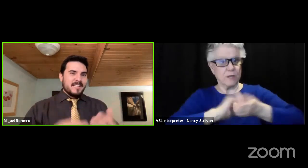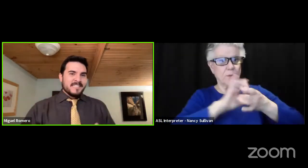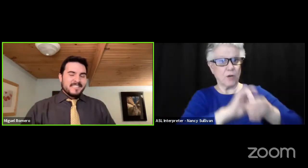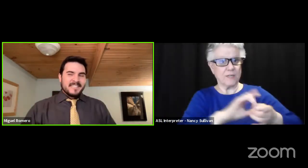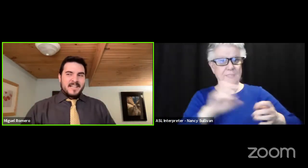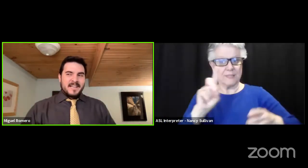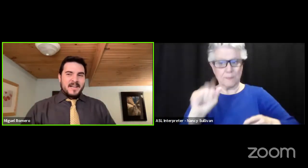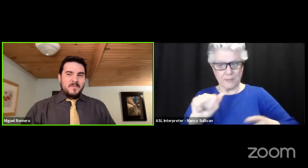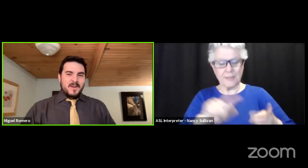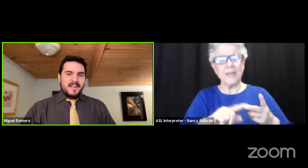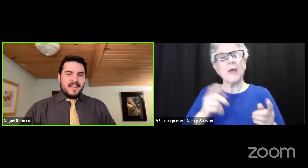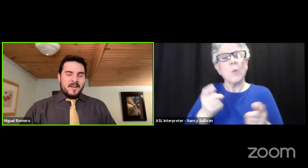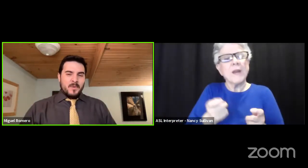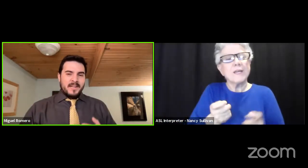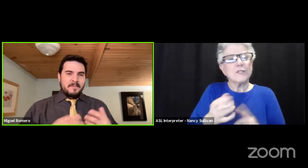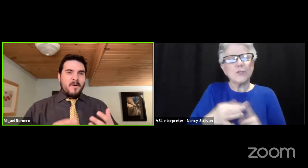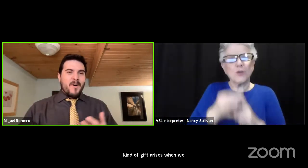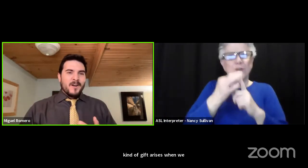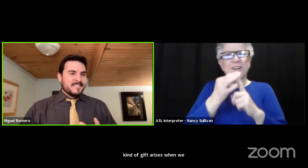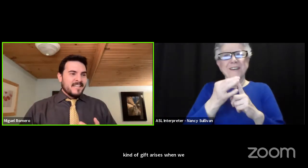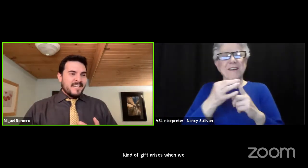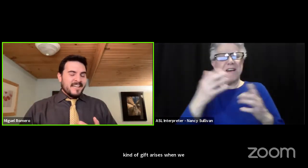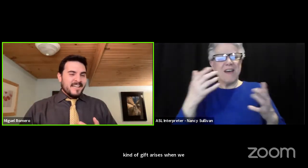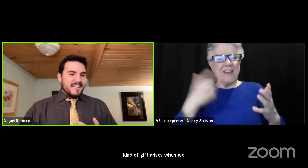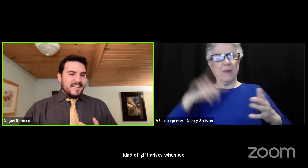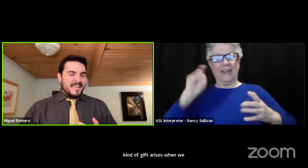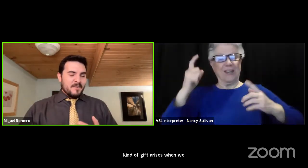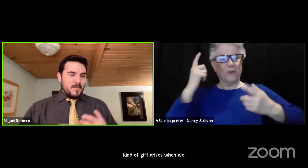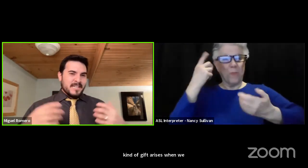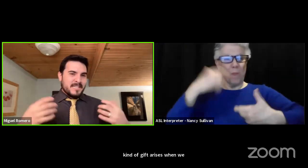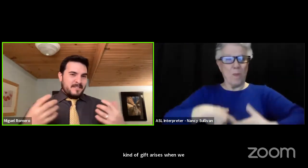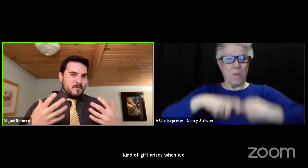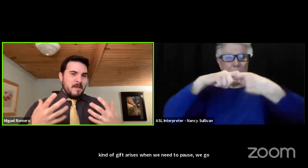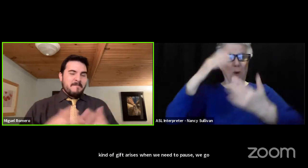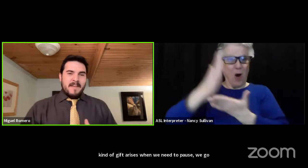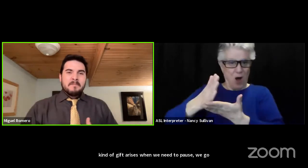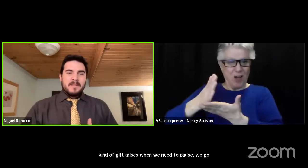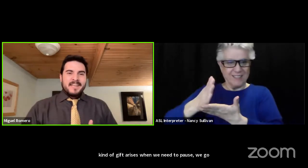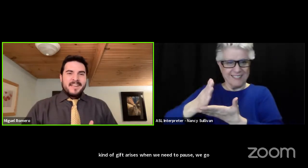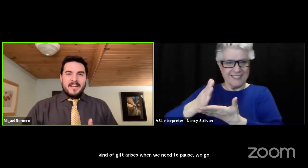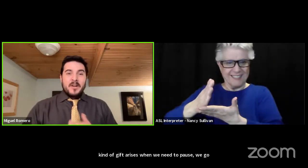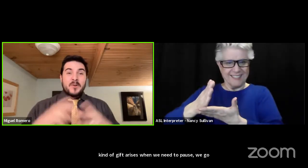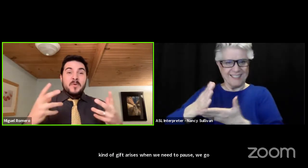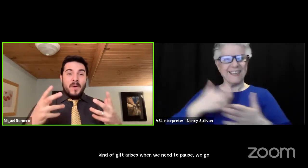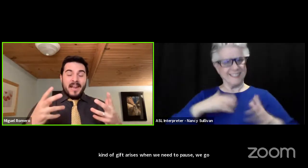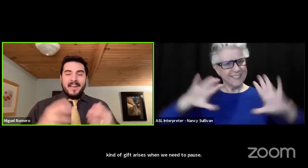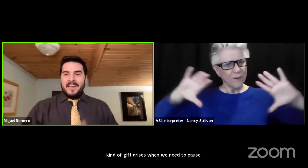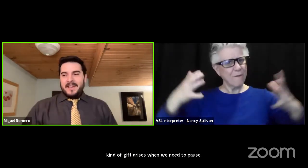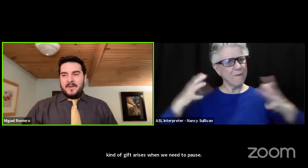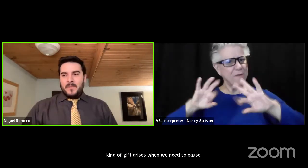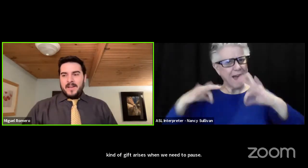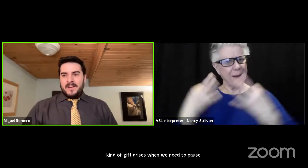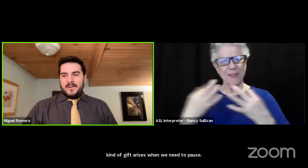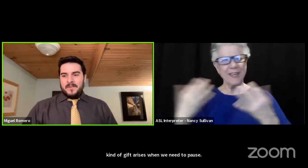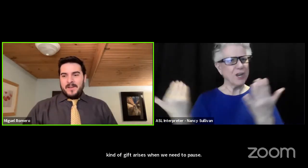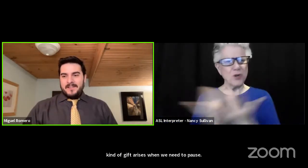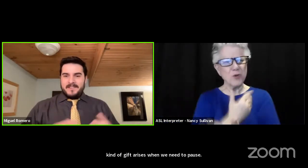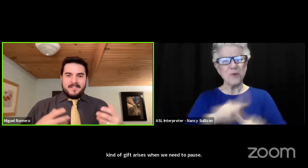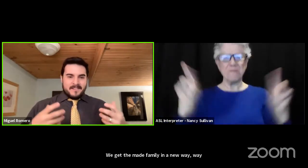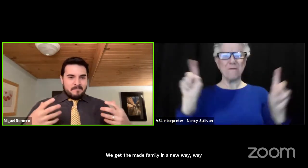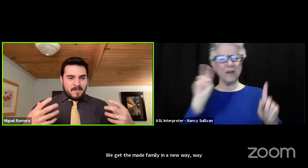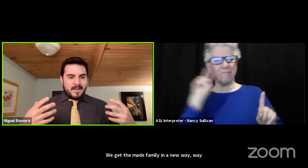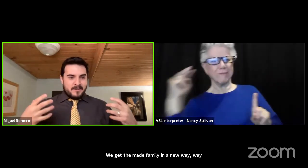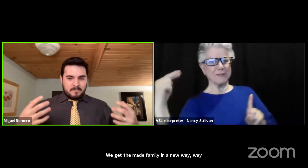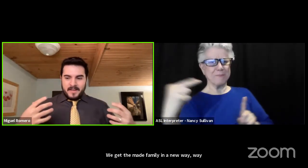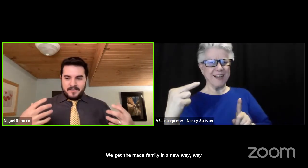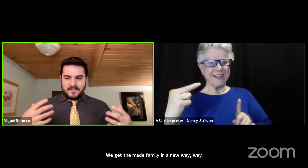gift arises, when we need to pause, we're made family in a new way when we